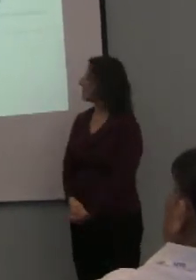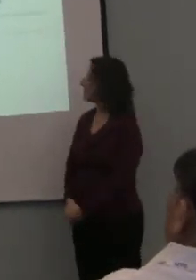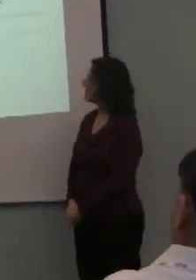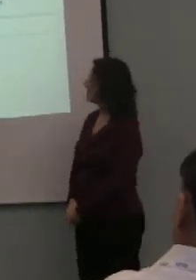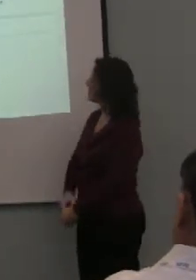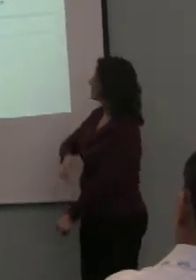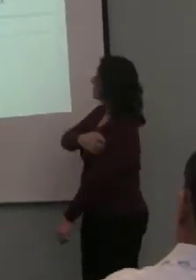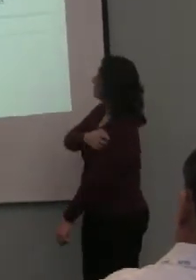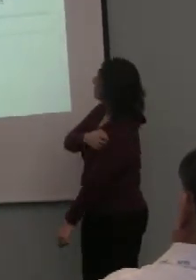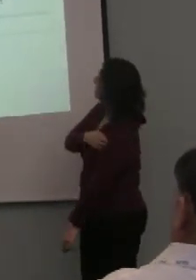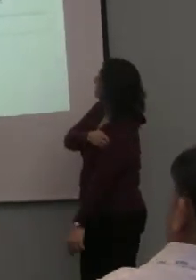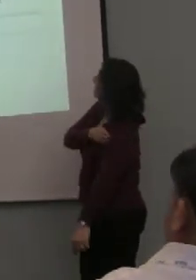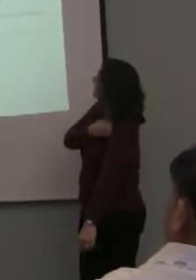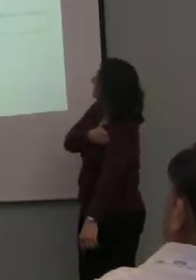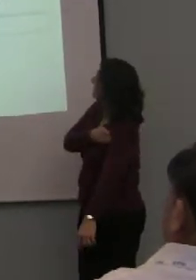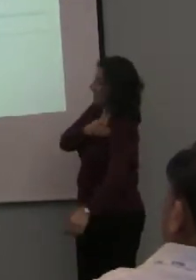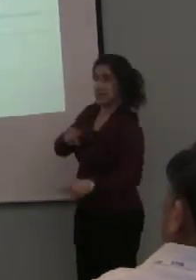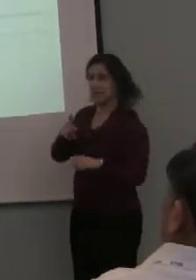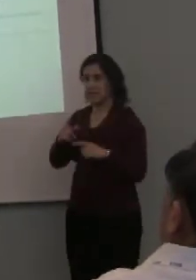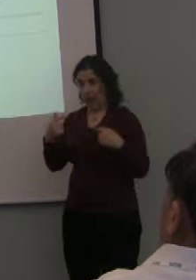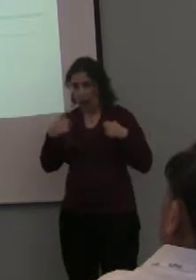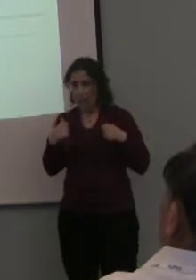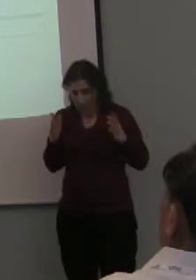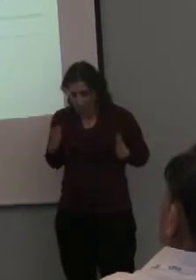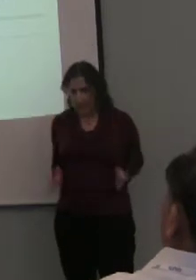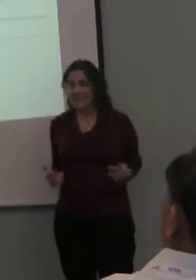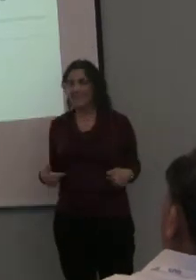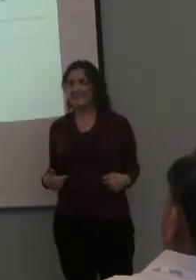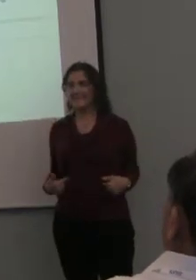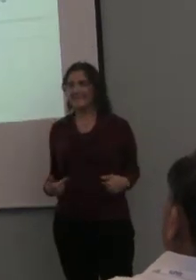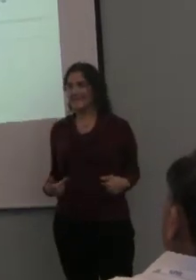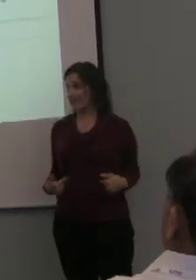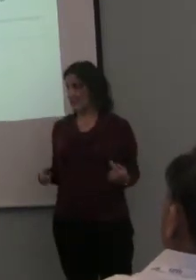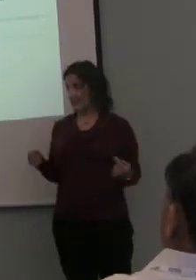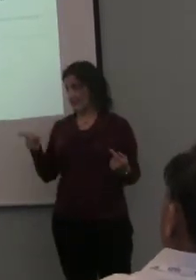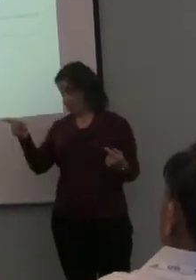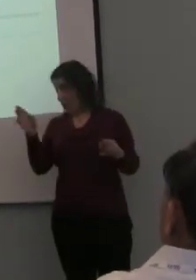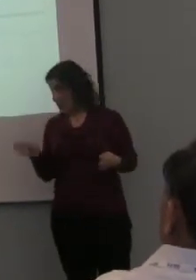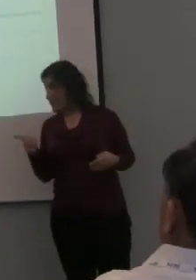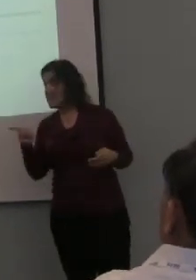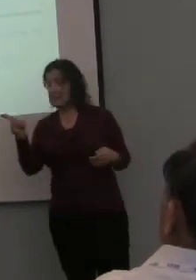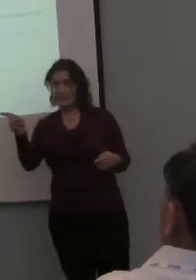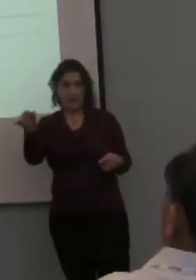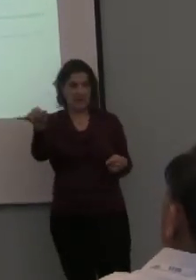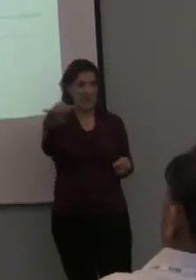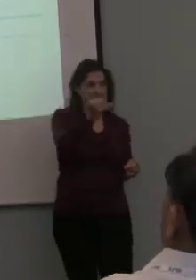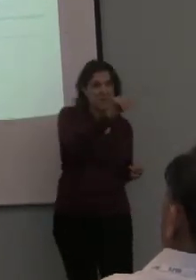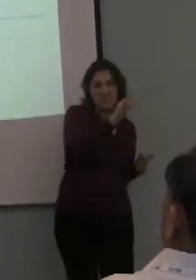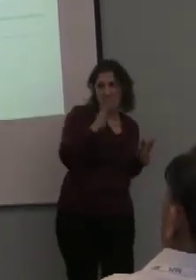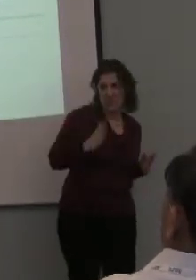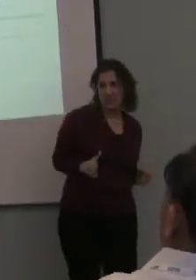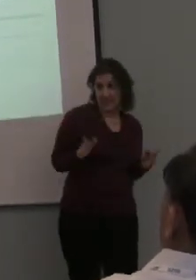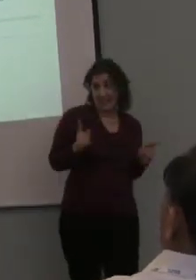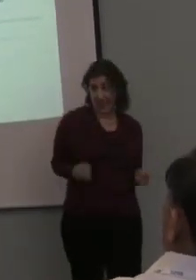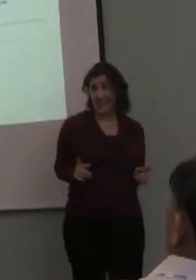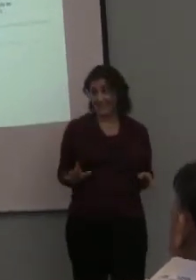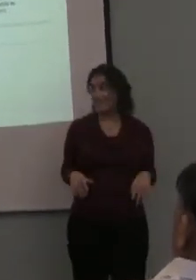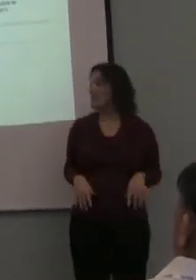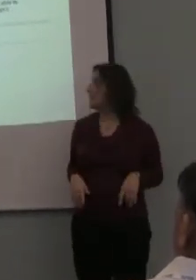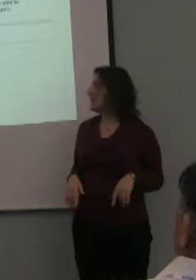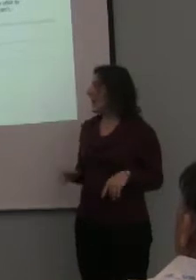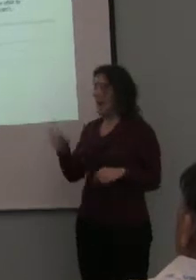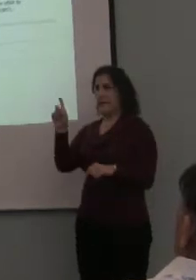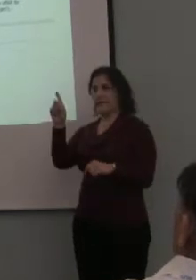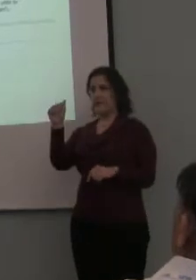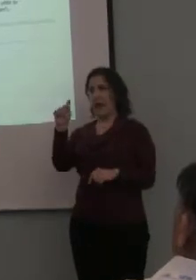But I'm a person, and so is everyone else, really. So what about